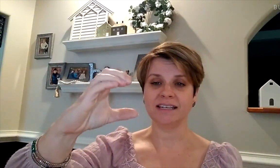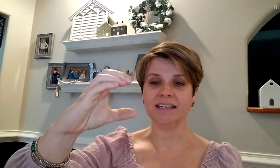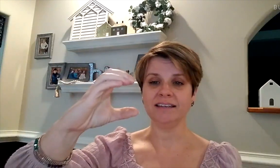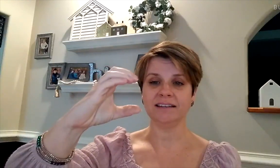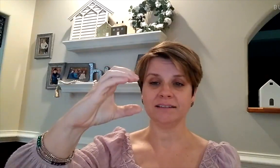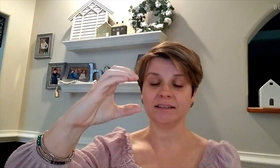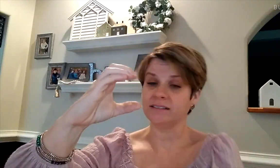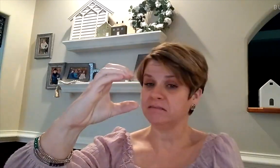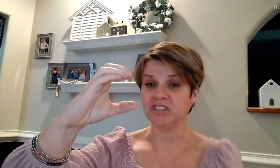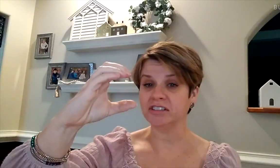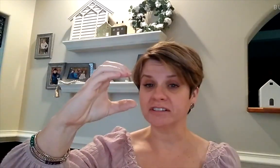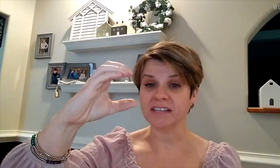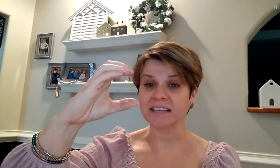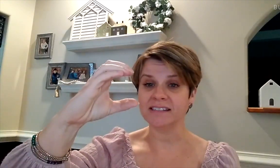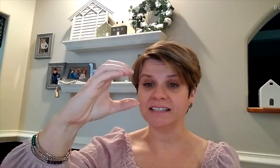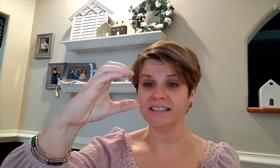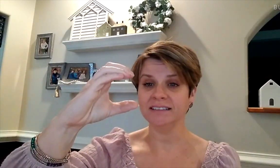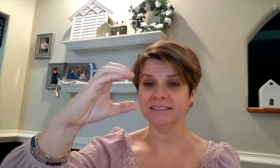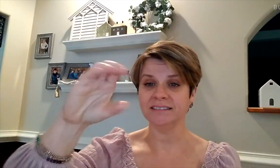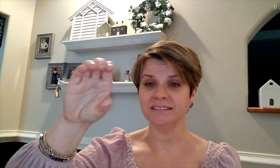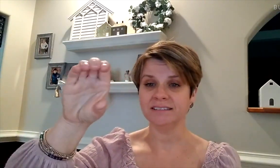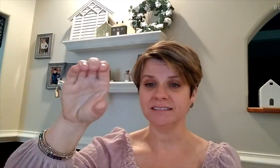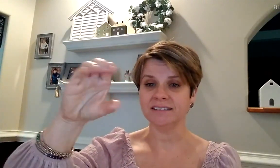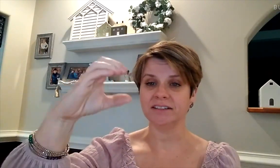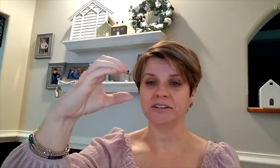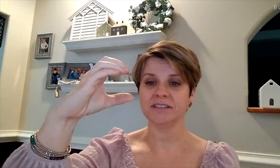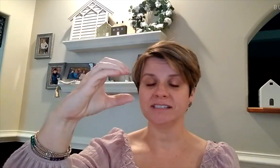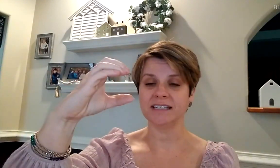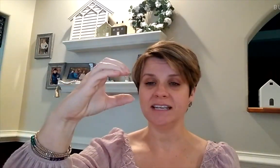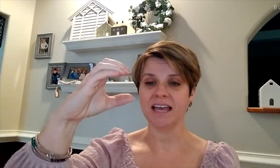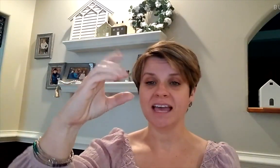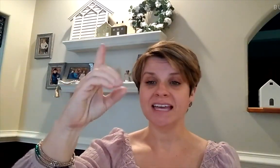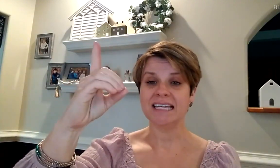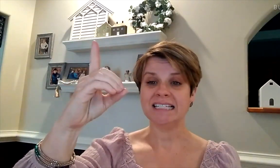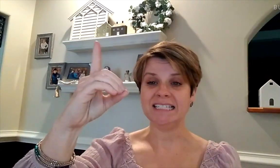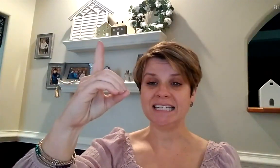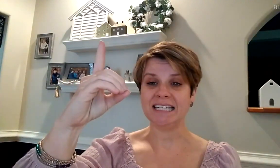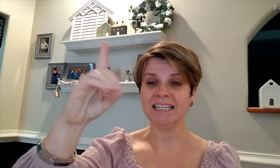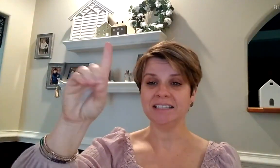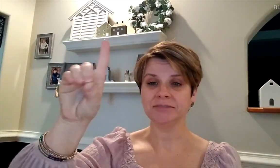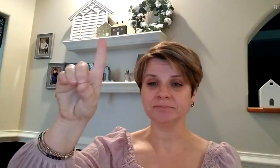C, it just looks like a C, see there, C, D,